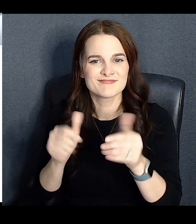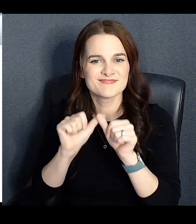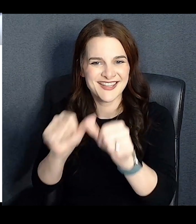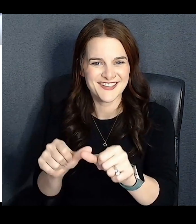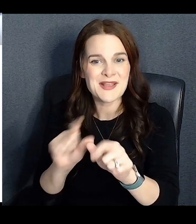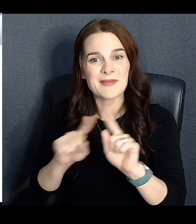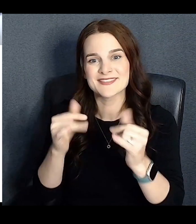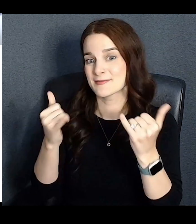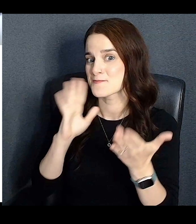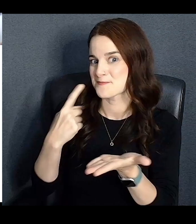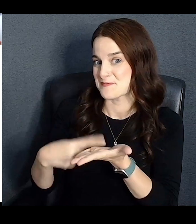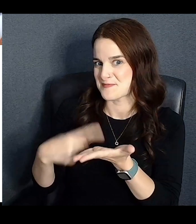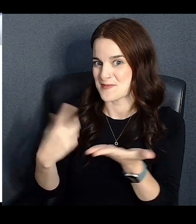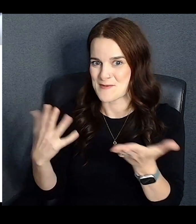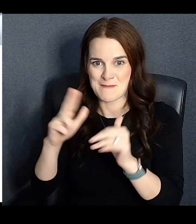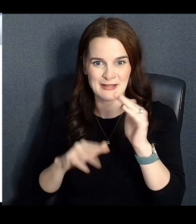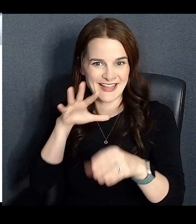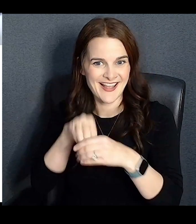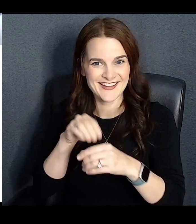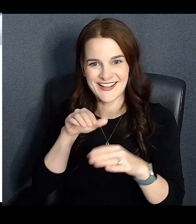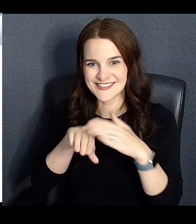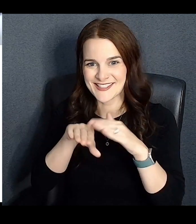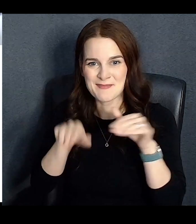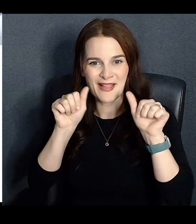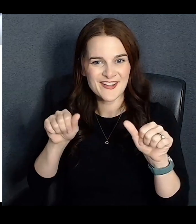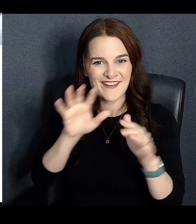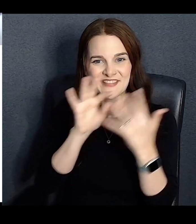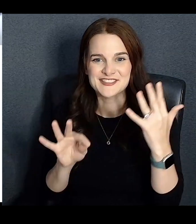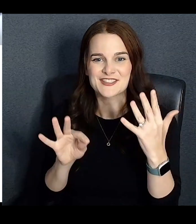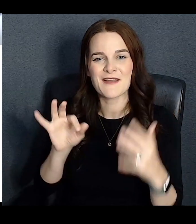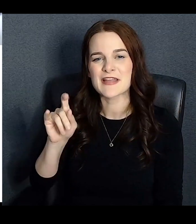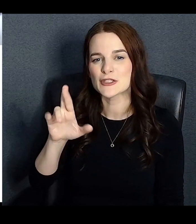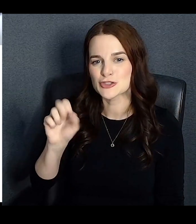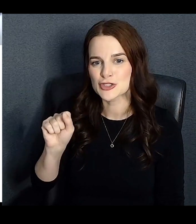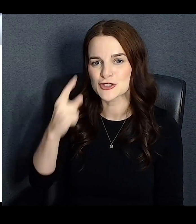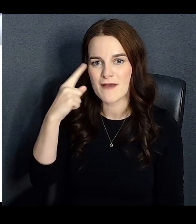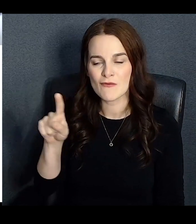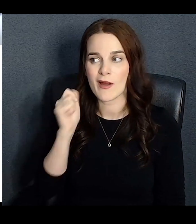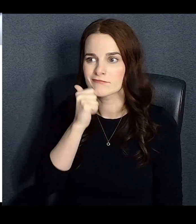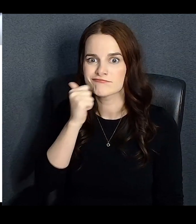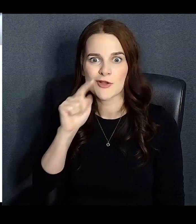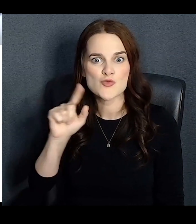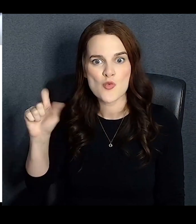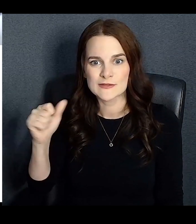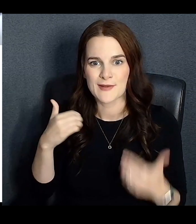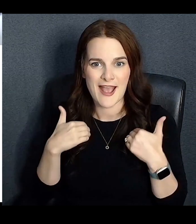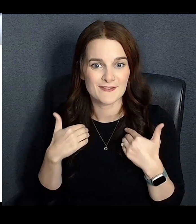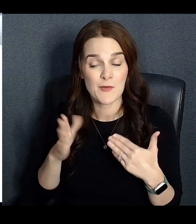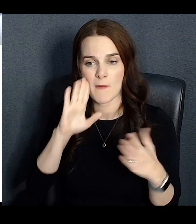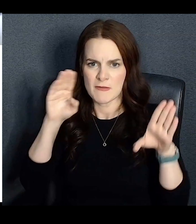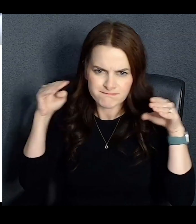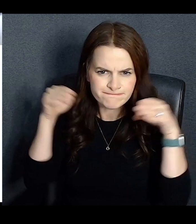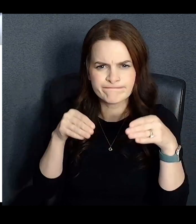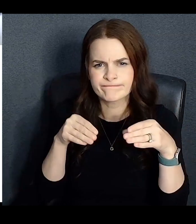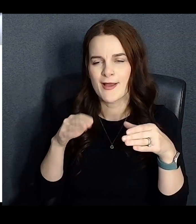as the session continues. But today we're going to be talking about built-in accessibility features for everyday tools that we